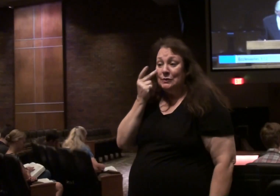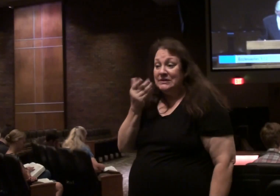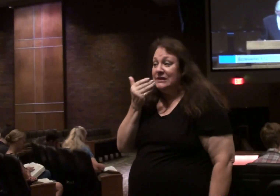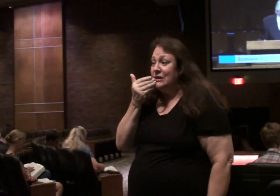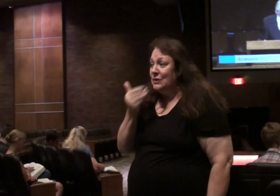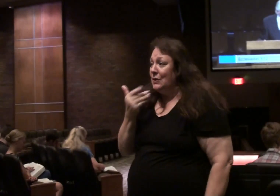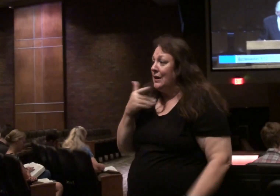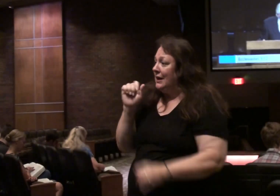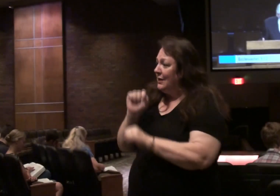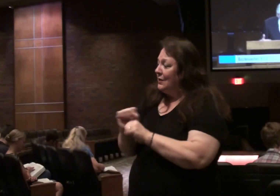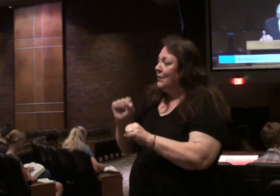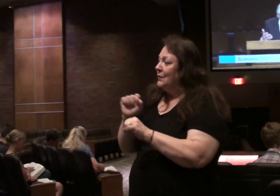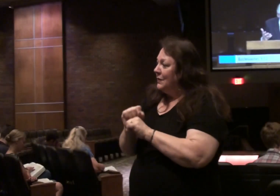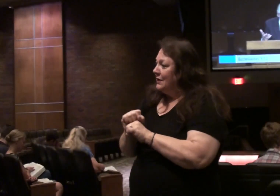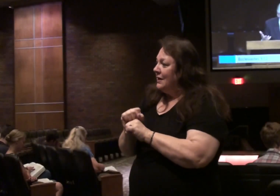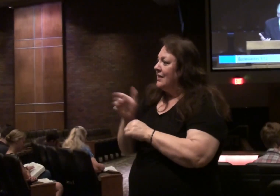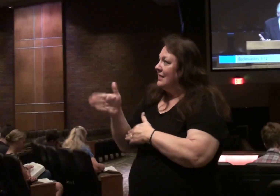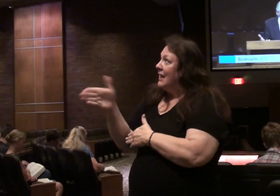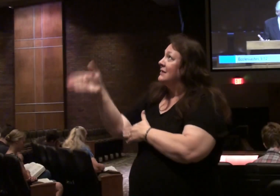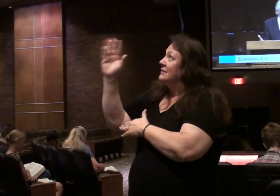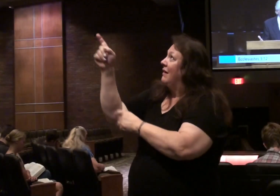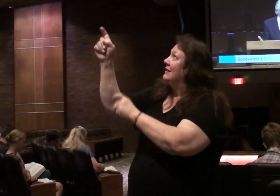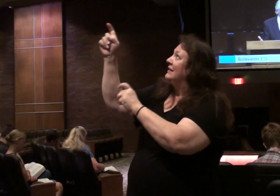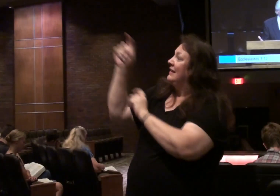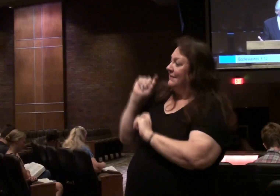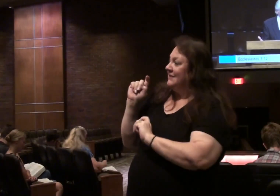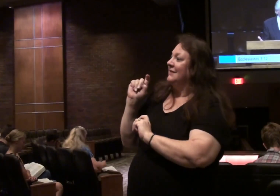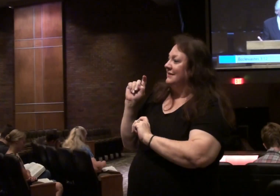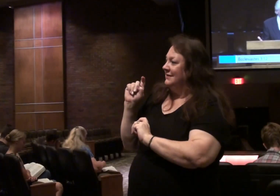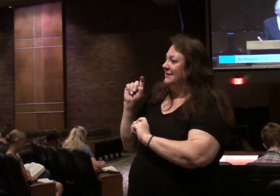all his labor. It is the gift of God.